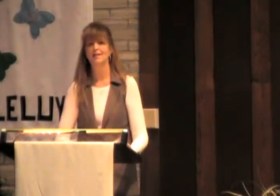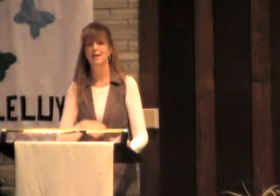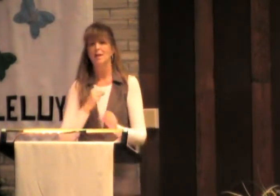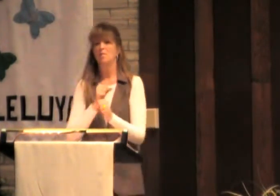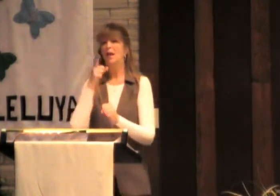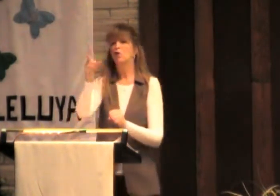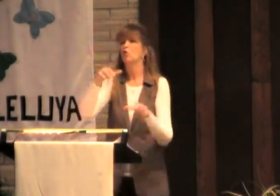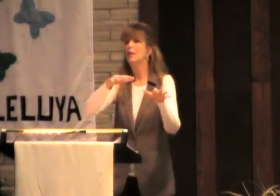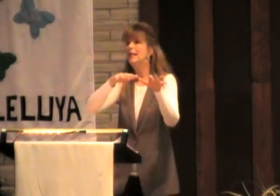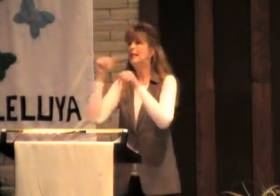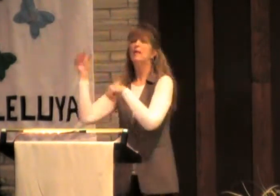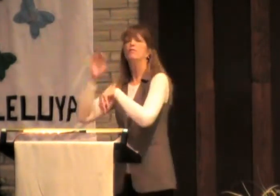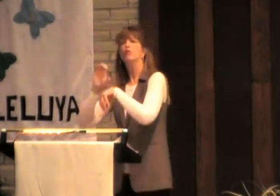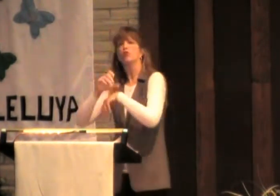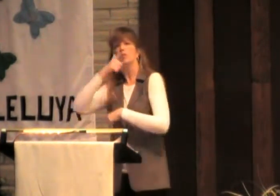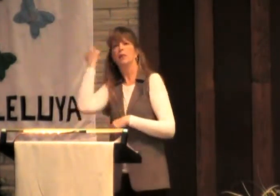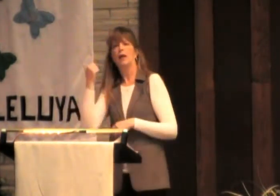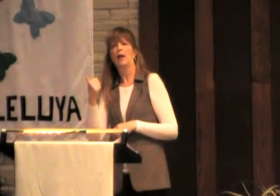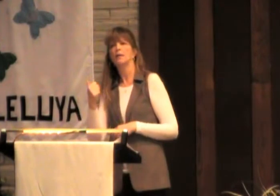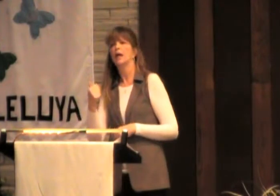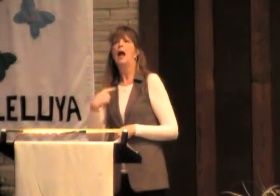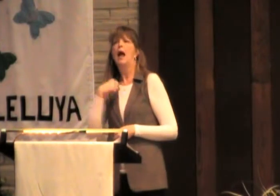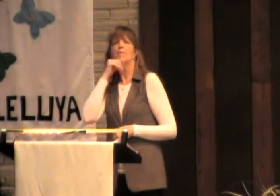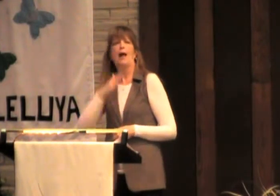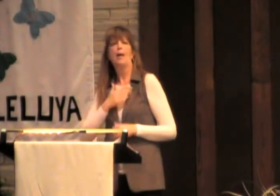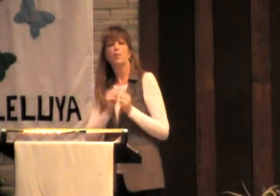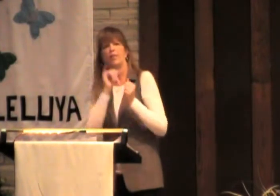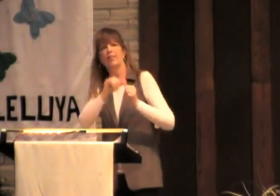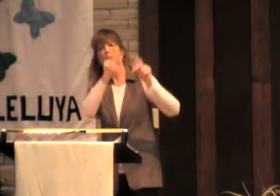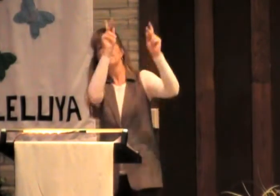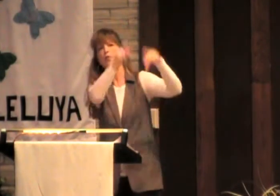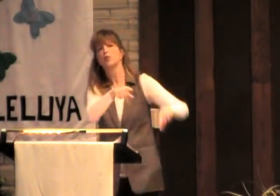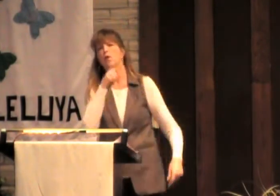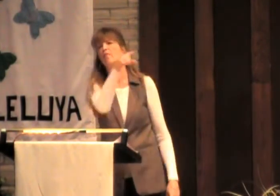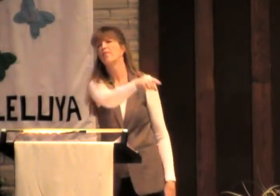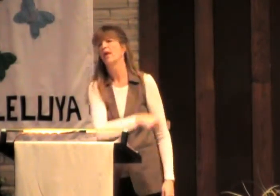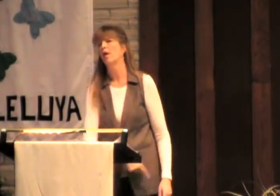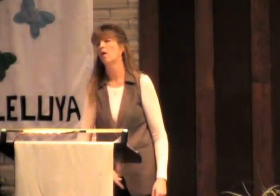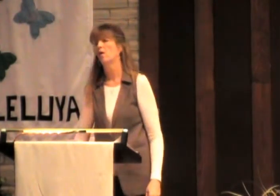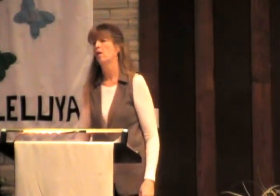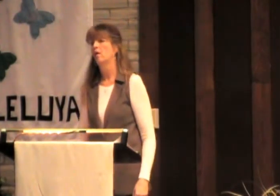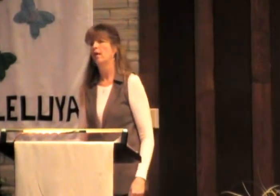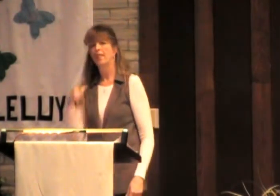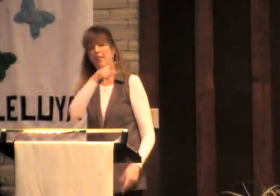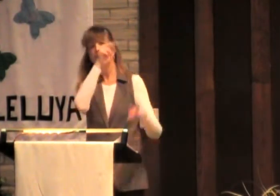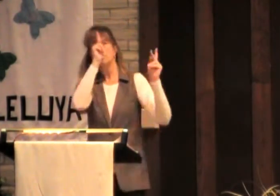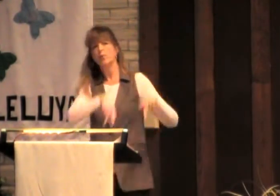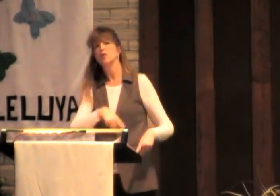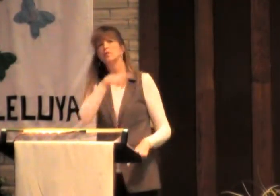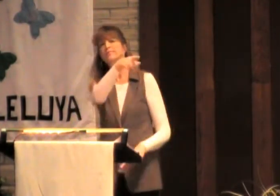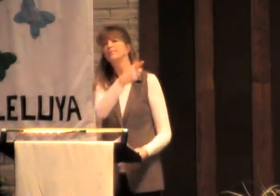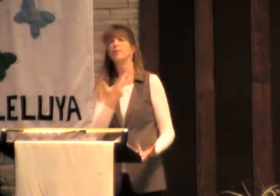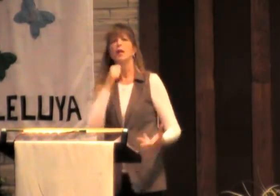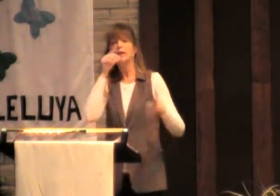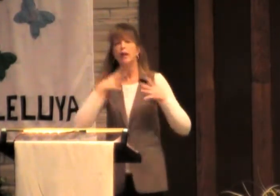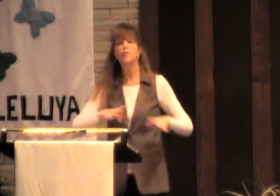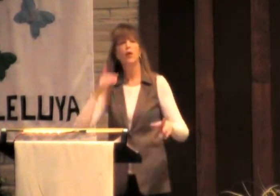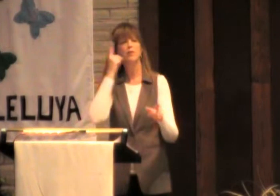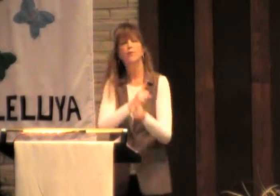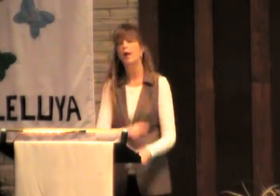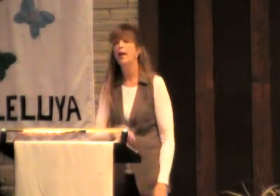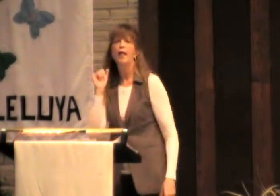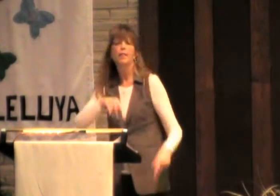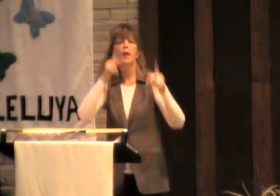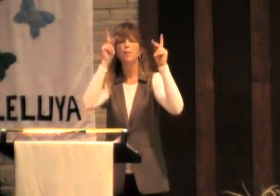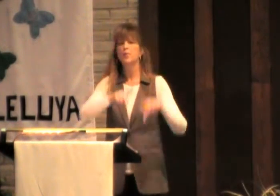in less than a second. It makes you leave church because you think, I'm not happy with that person over there. That